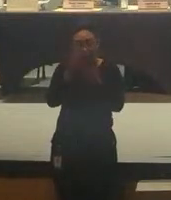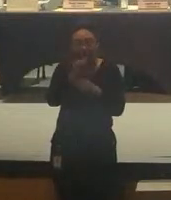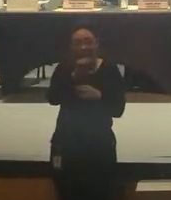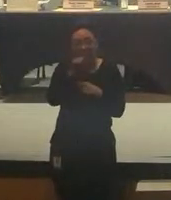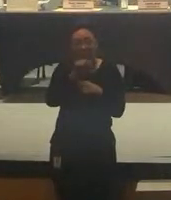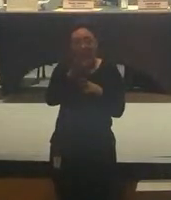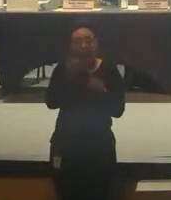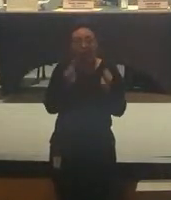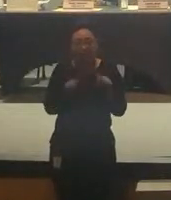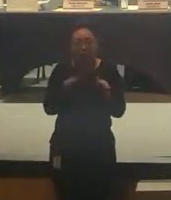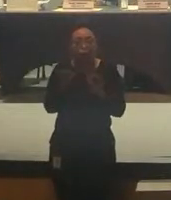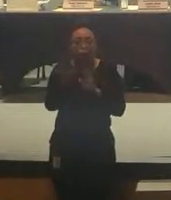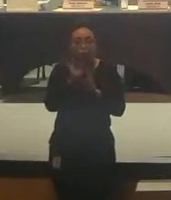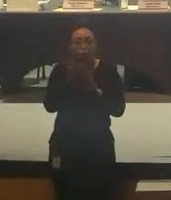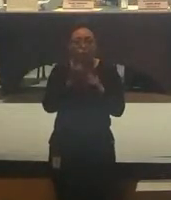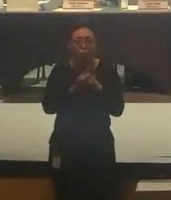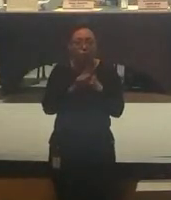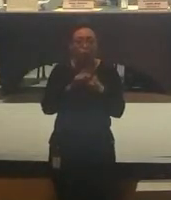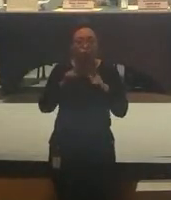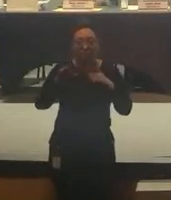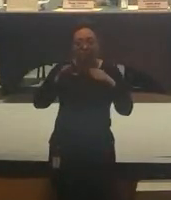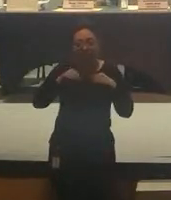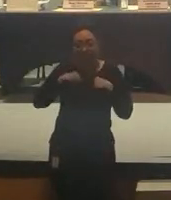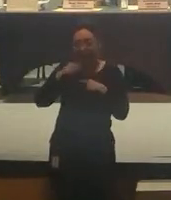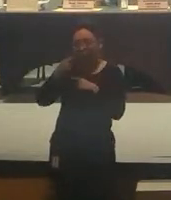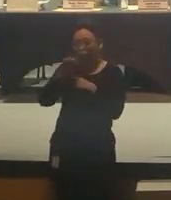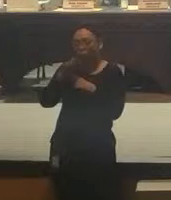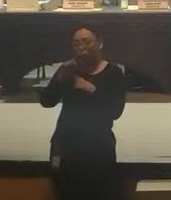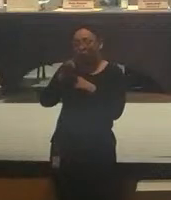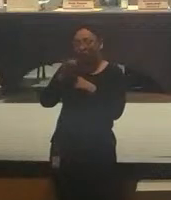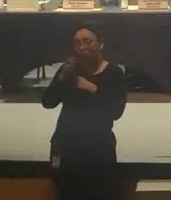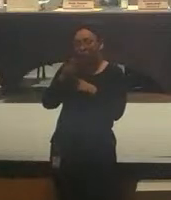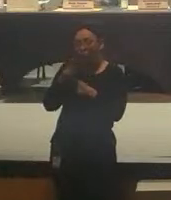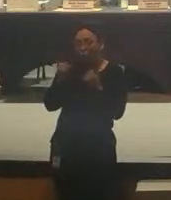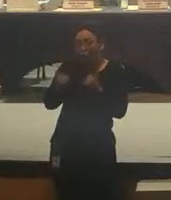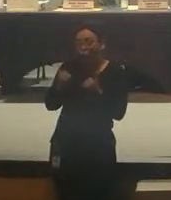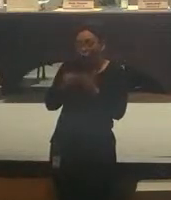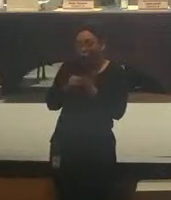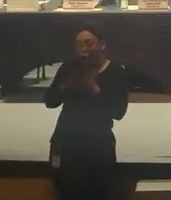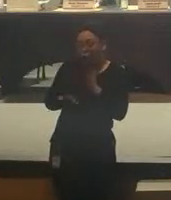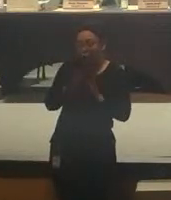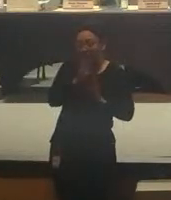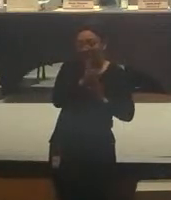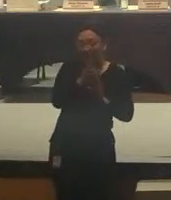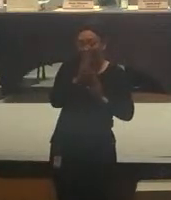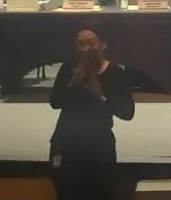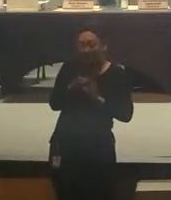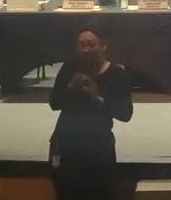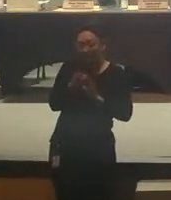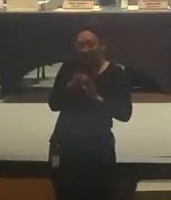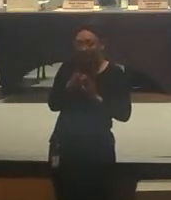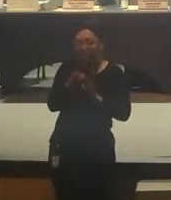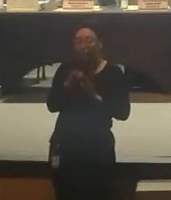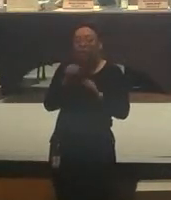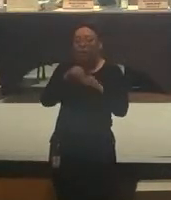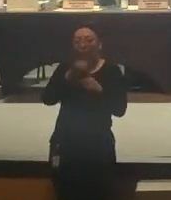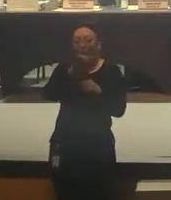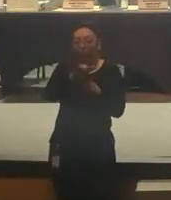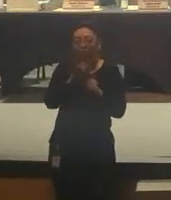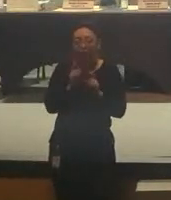may choose to recommend grandfathering of currently enrolled students in grades 6 and 7 within the reassigned